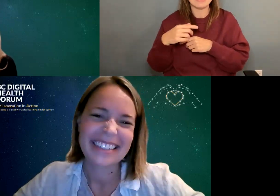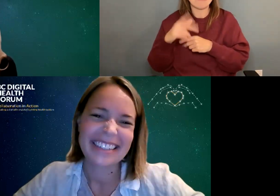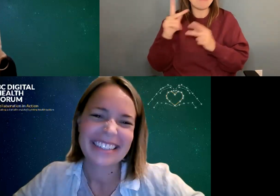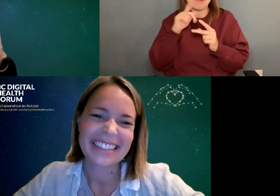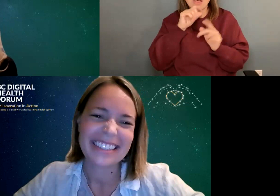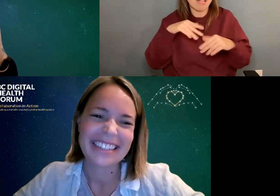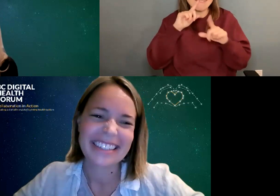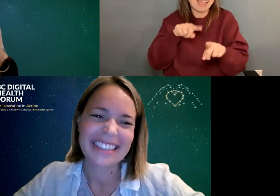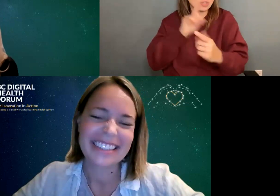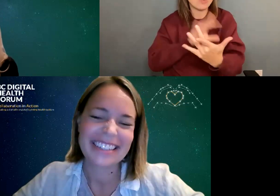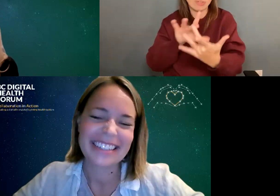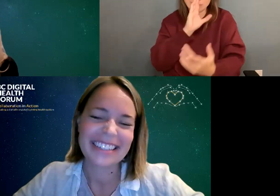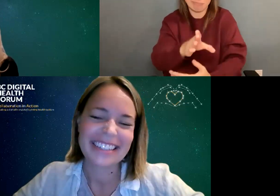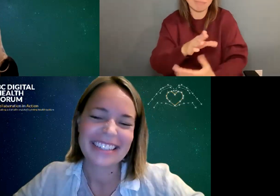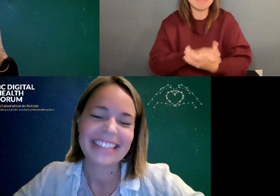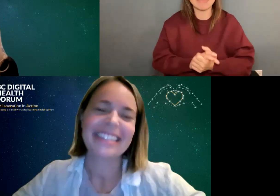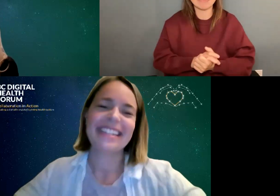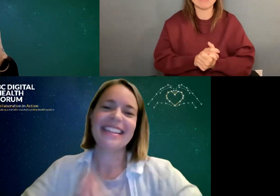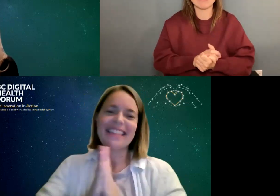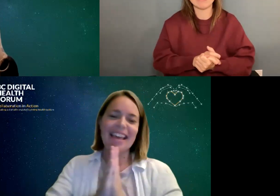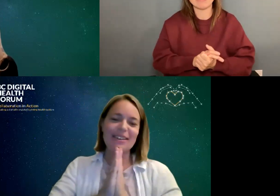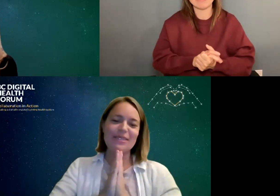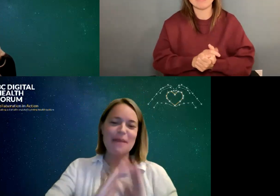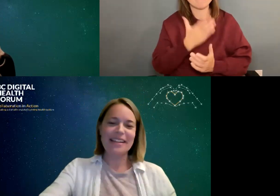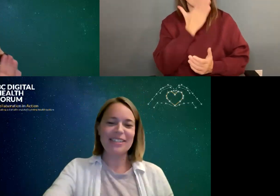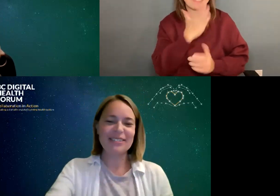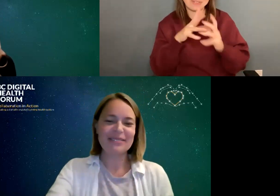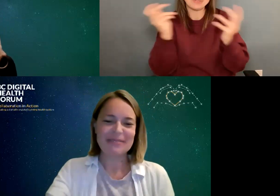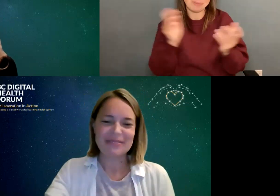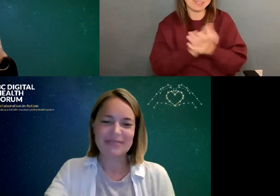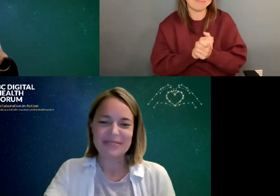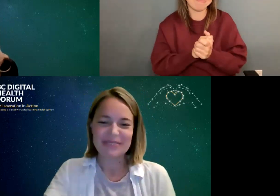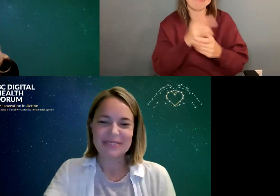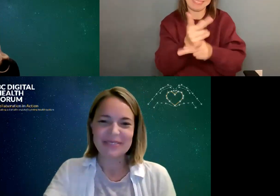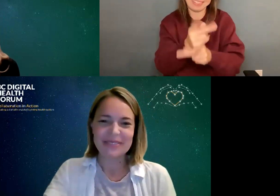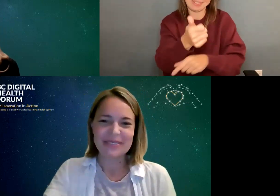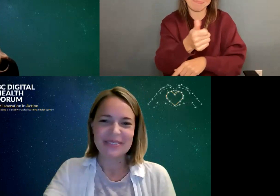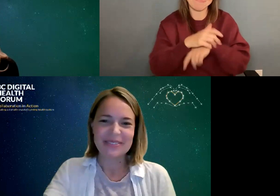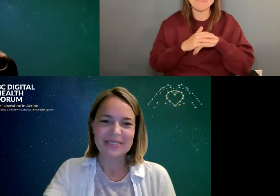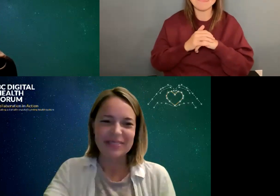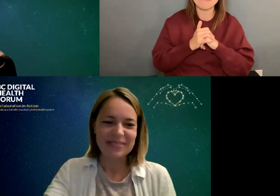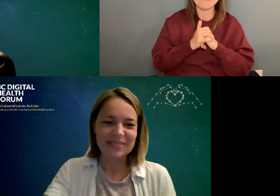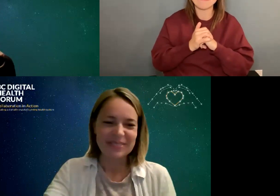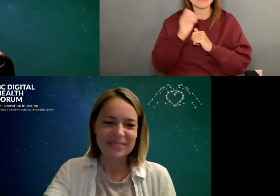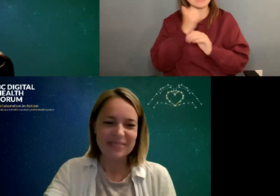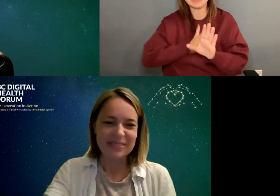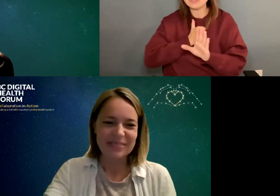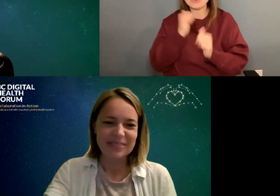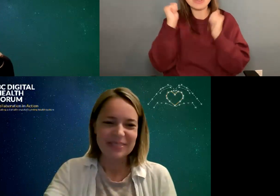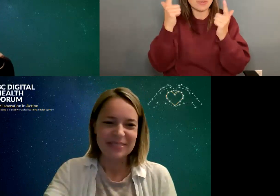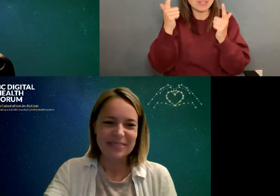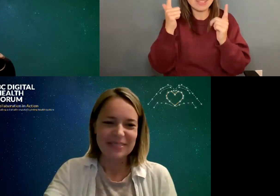questions answered will reach out to you. Thank you so much. Take care. So sorry,